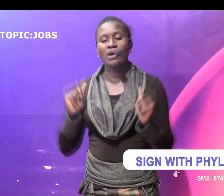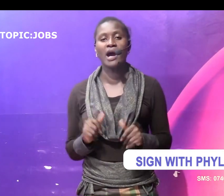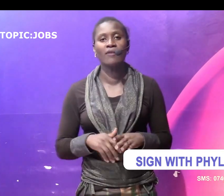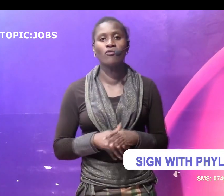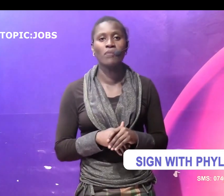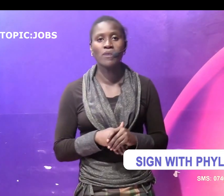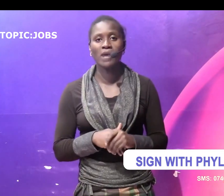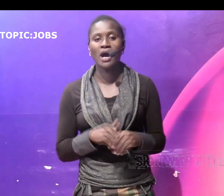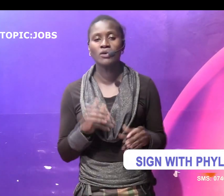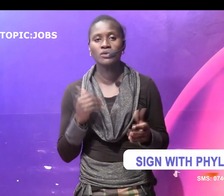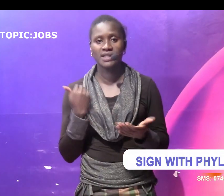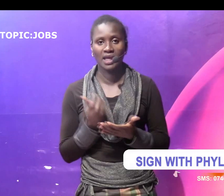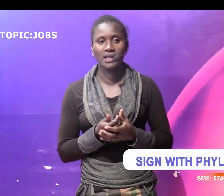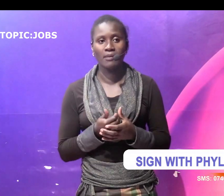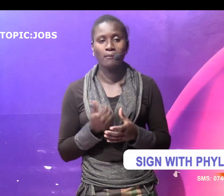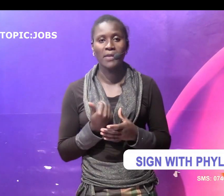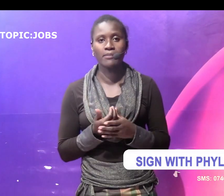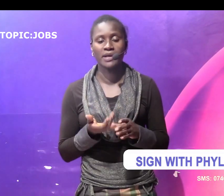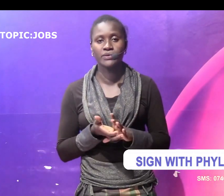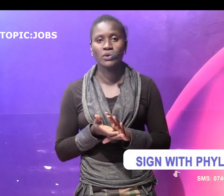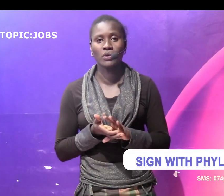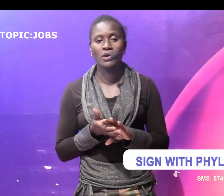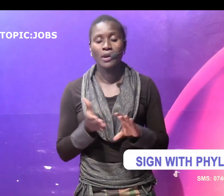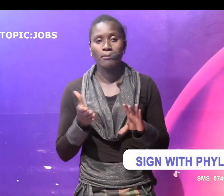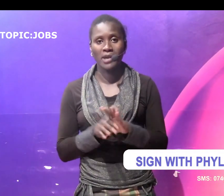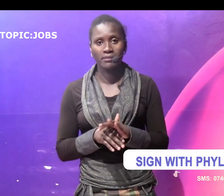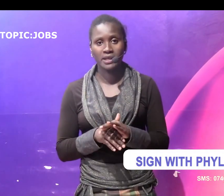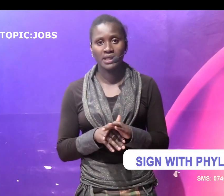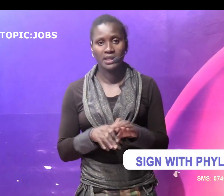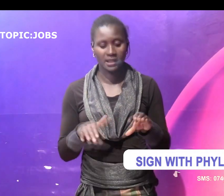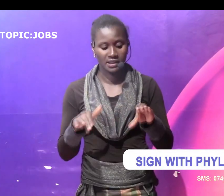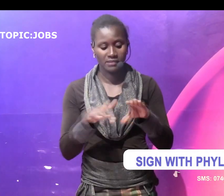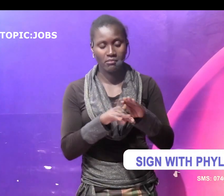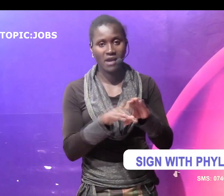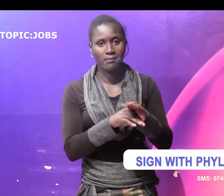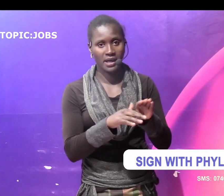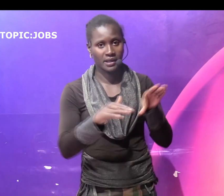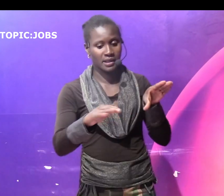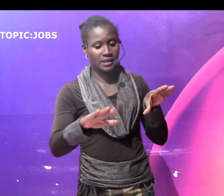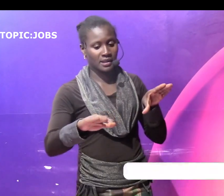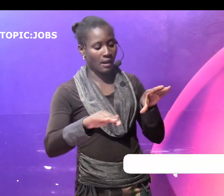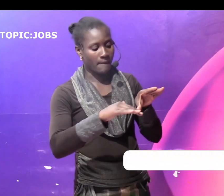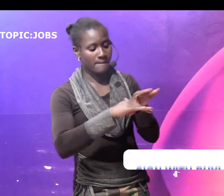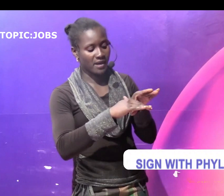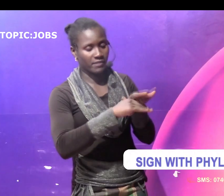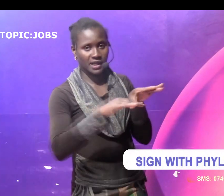have member. How do we sign member? So member, it is member. Member like